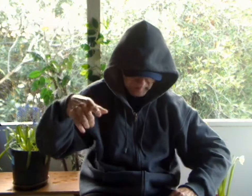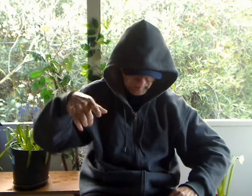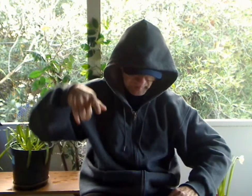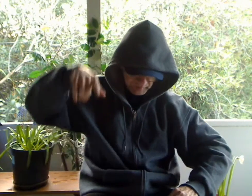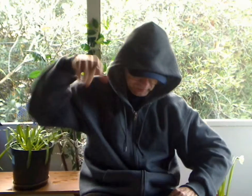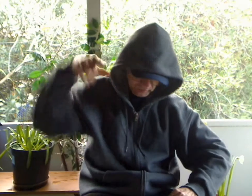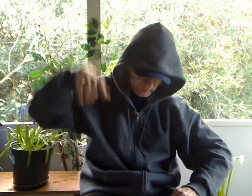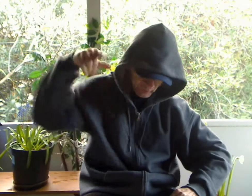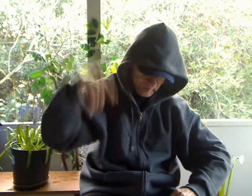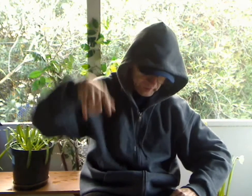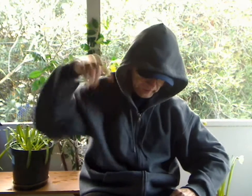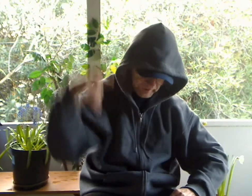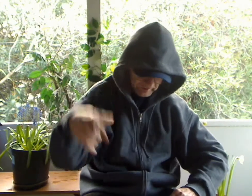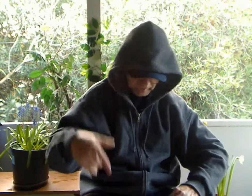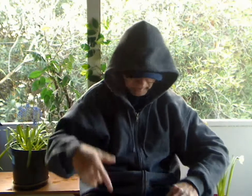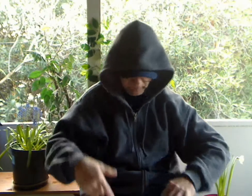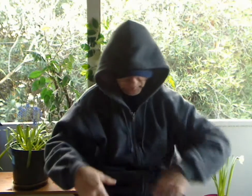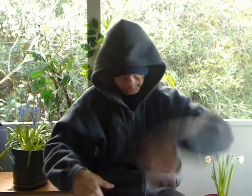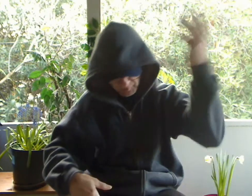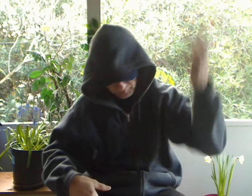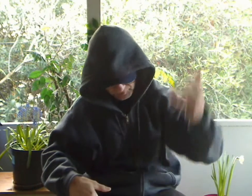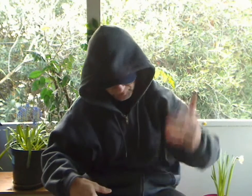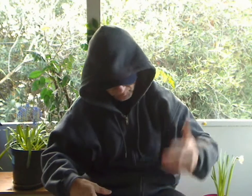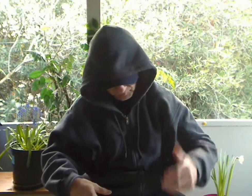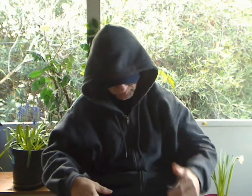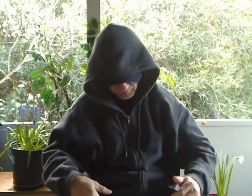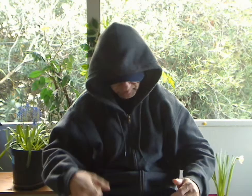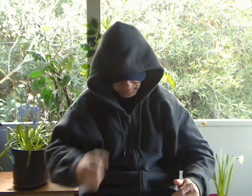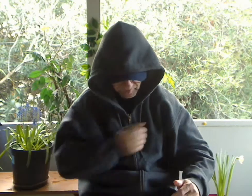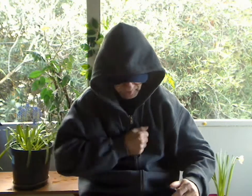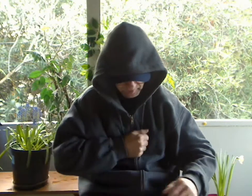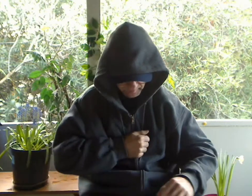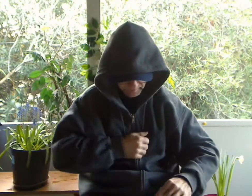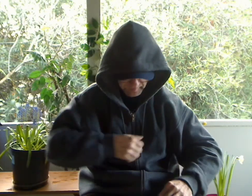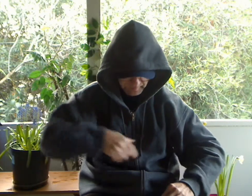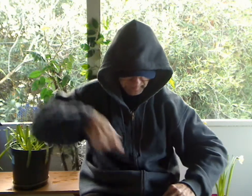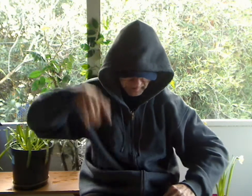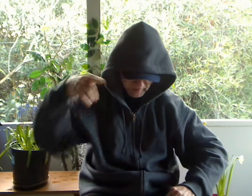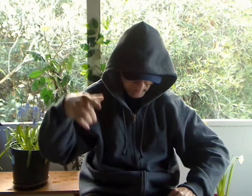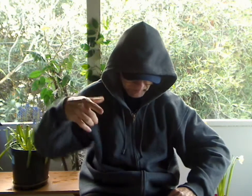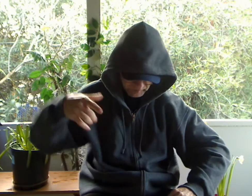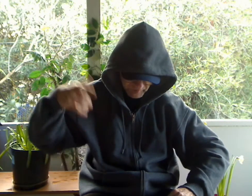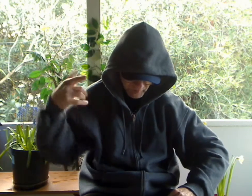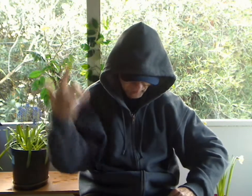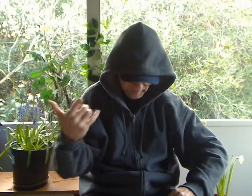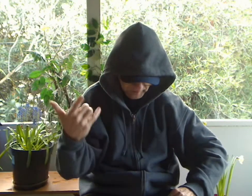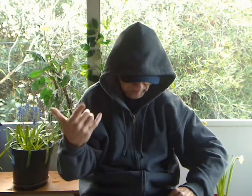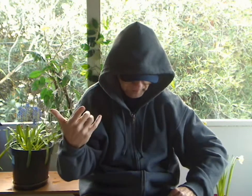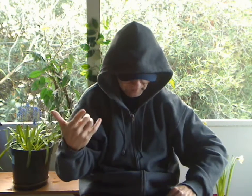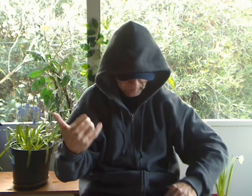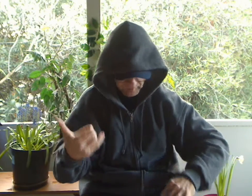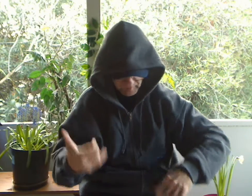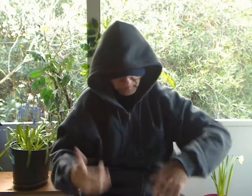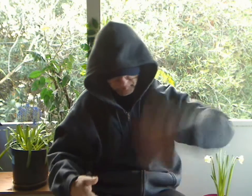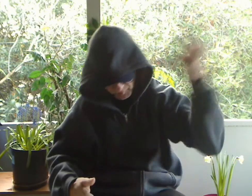His people through the wilderness, for His mercy endures forever. To Him which smote great kings, for His